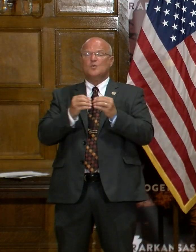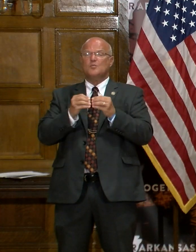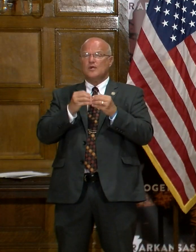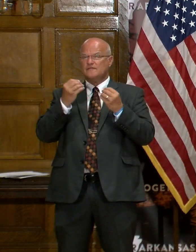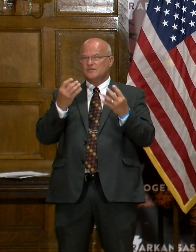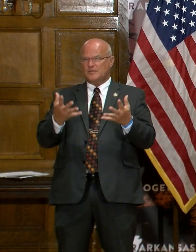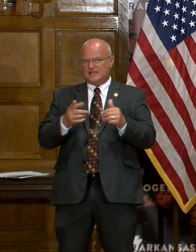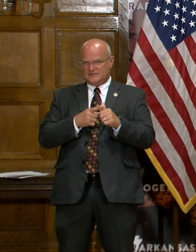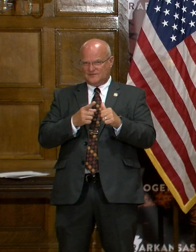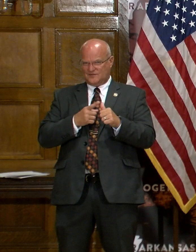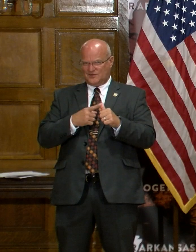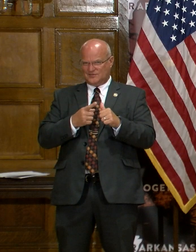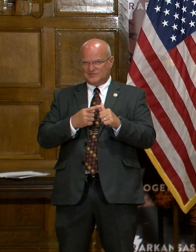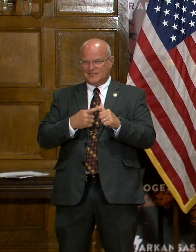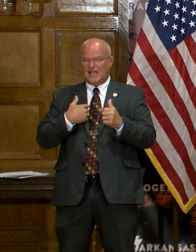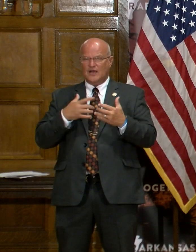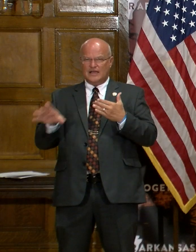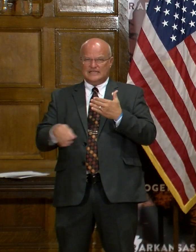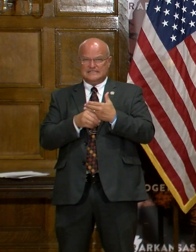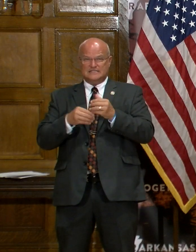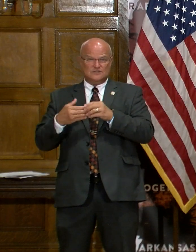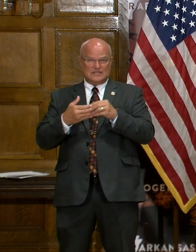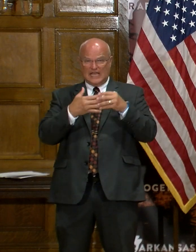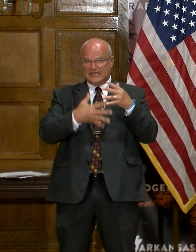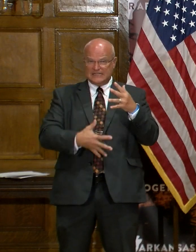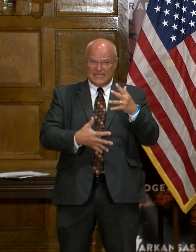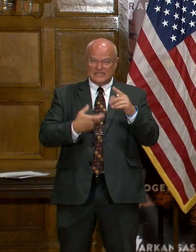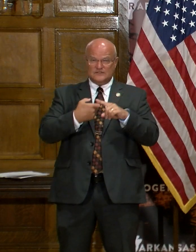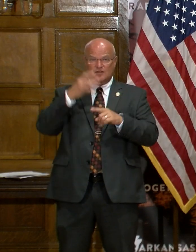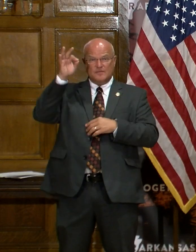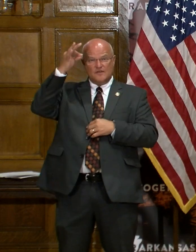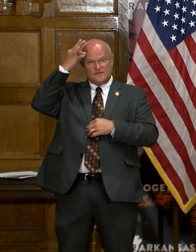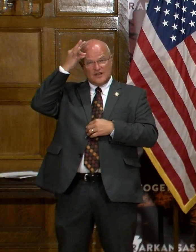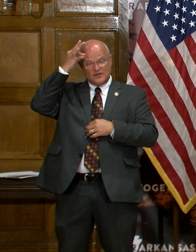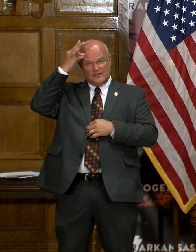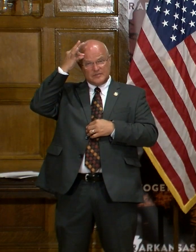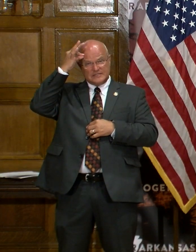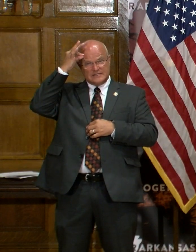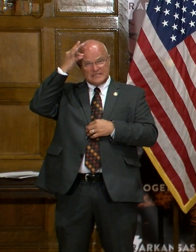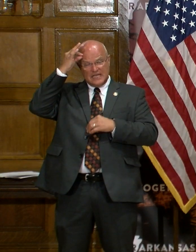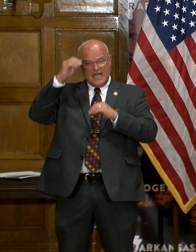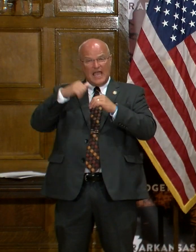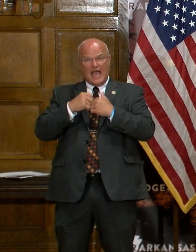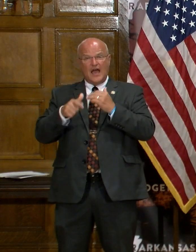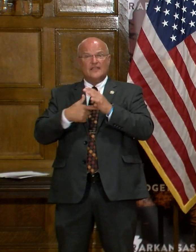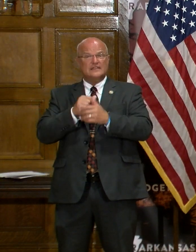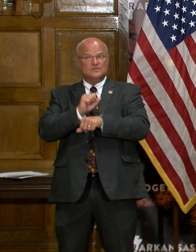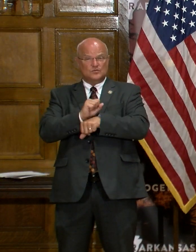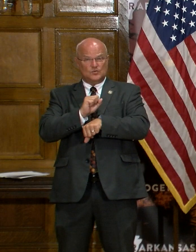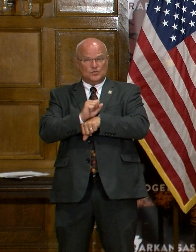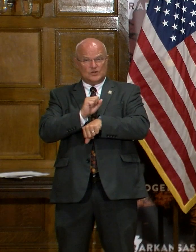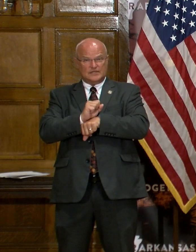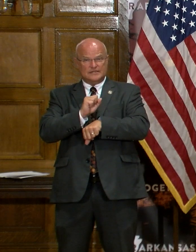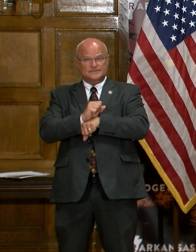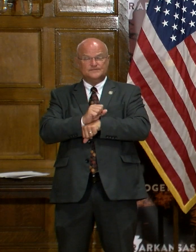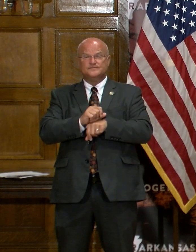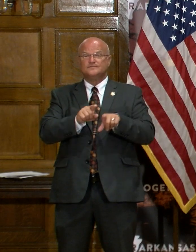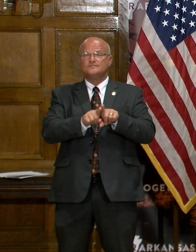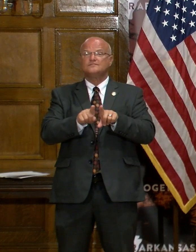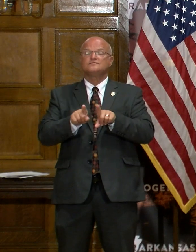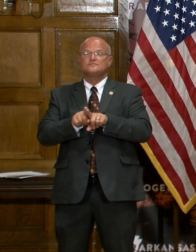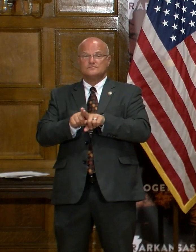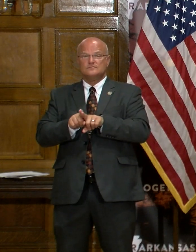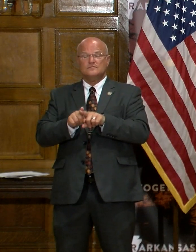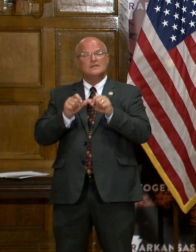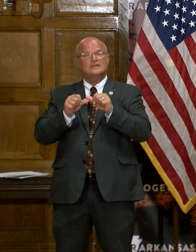first. I want more additional guidelines from the federal government as to how this will work. I